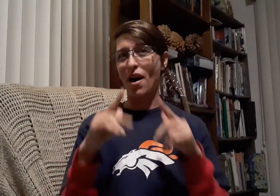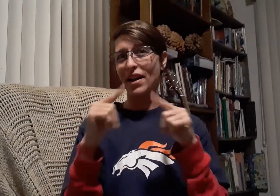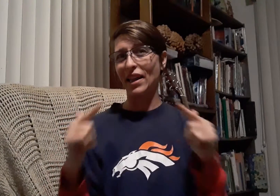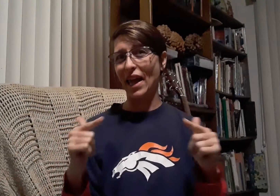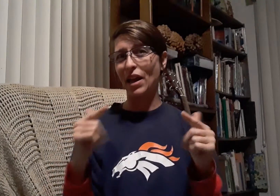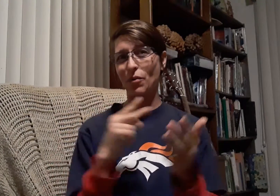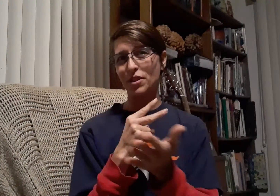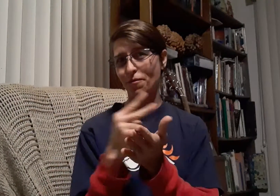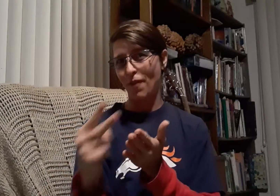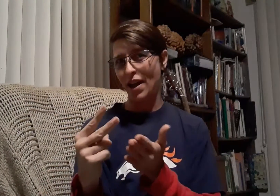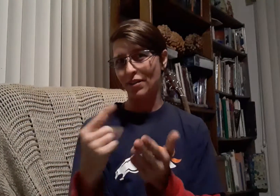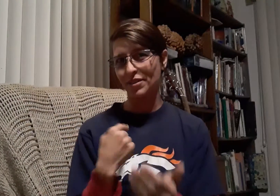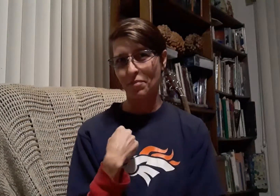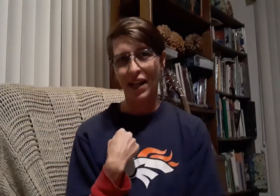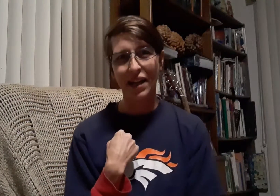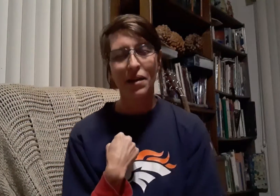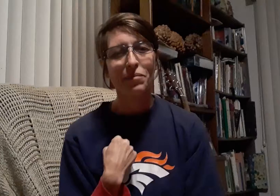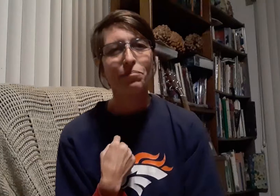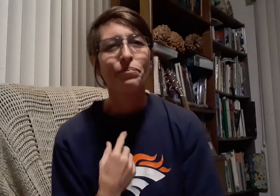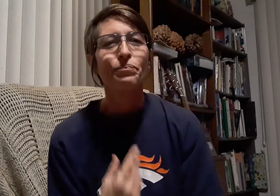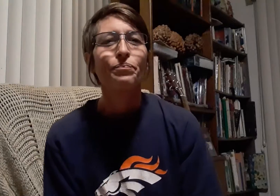body language fails me.